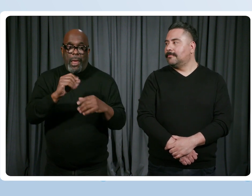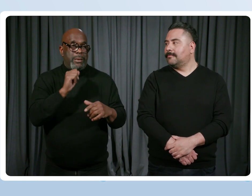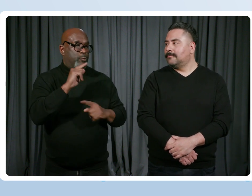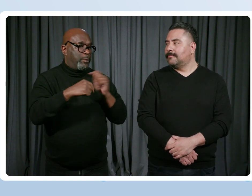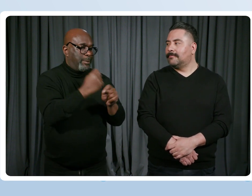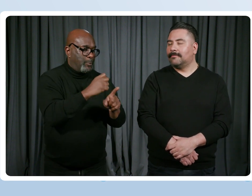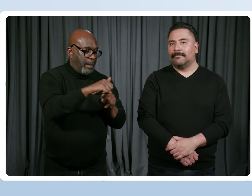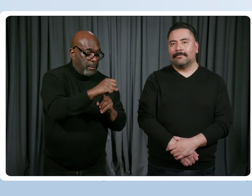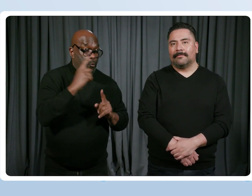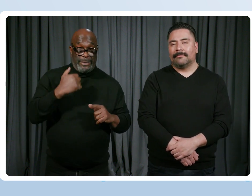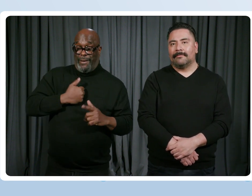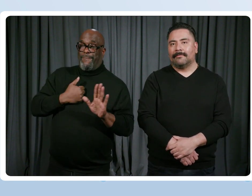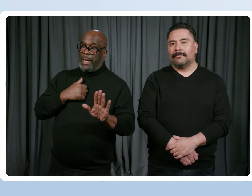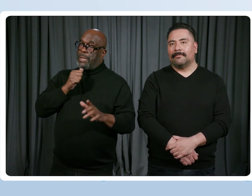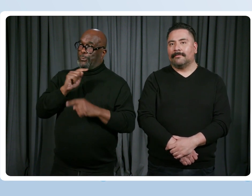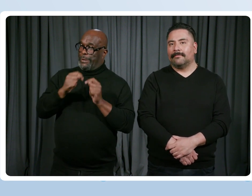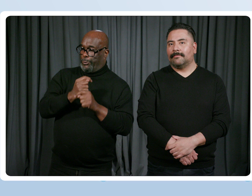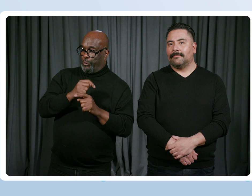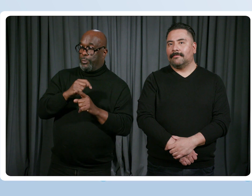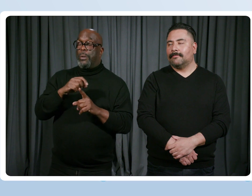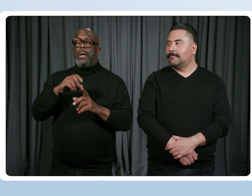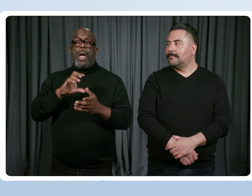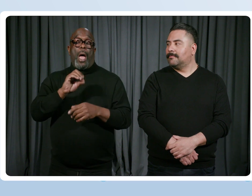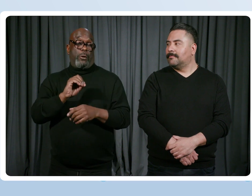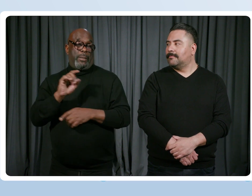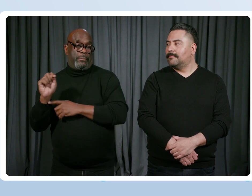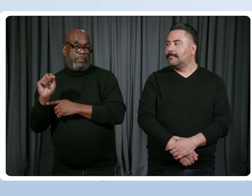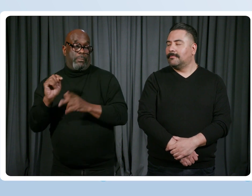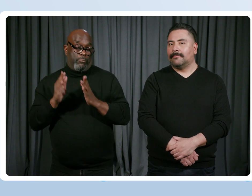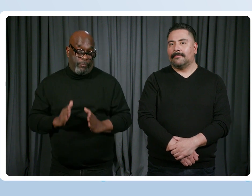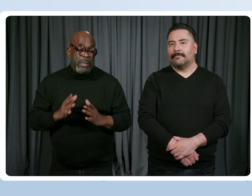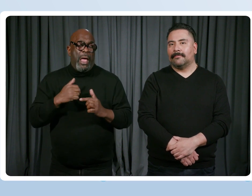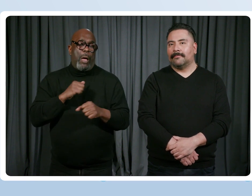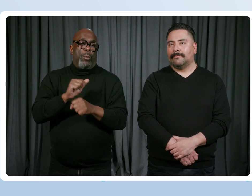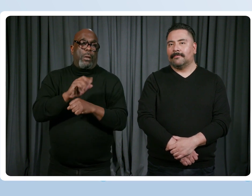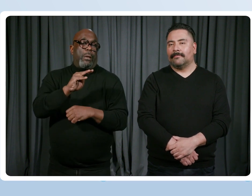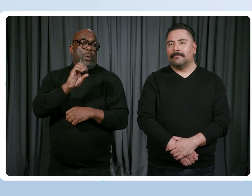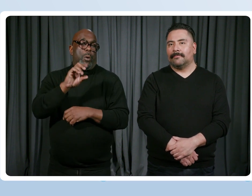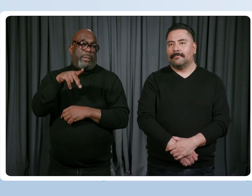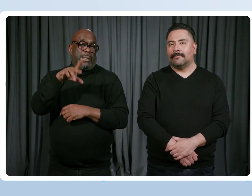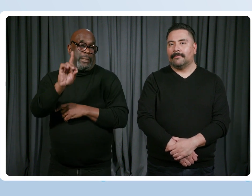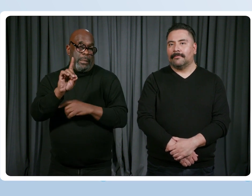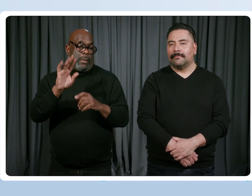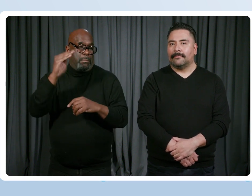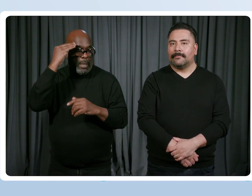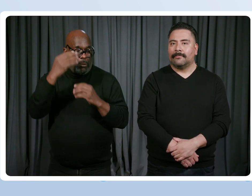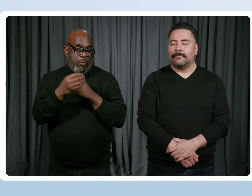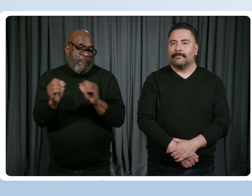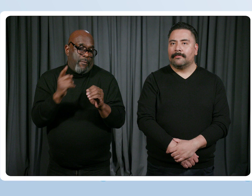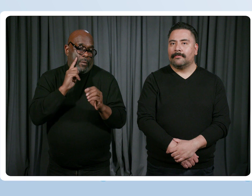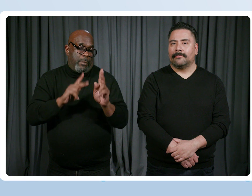settings. So for myself, I'm a non-traditional occupational therapist in that I work at the Mayor's Office for People with Disabilities. That would be more